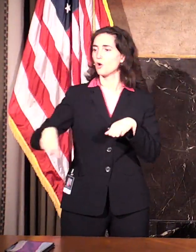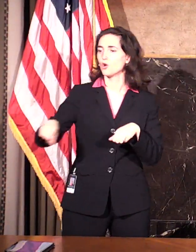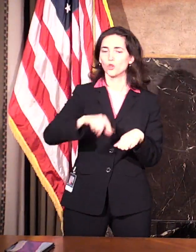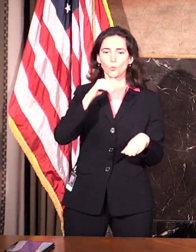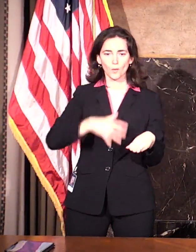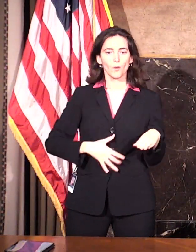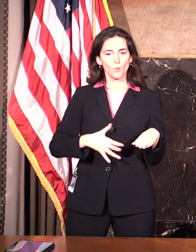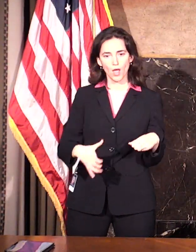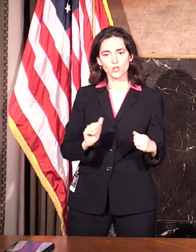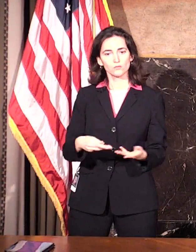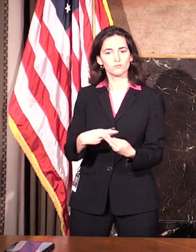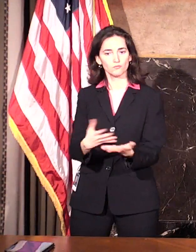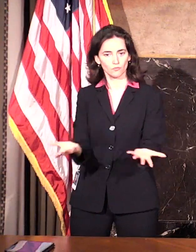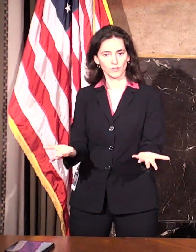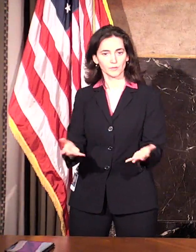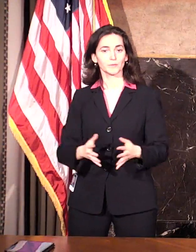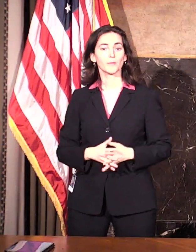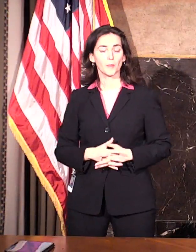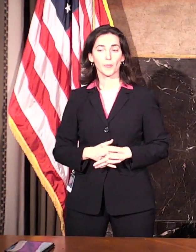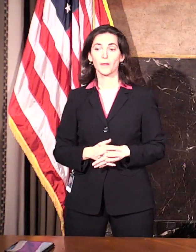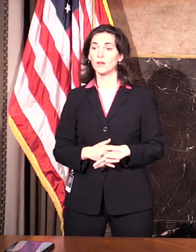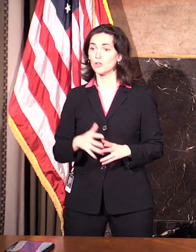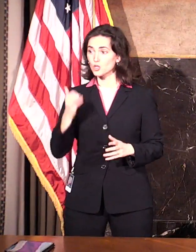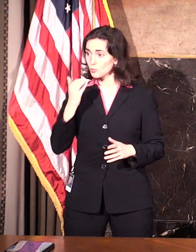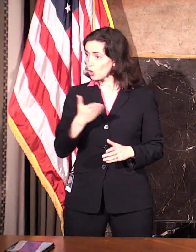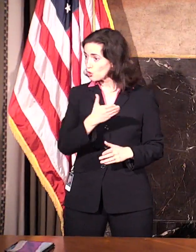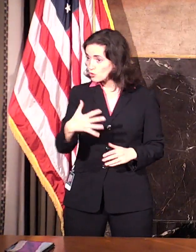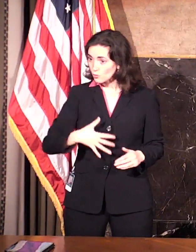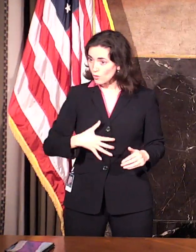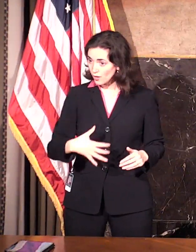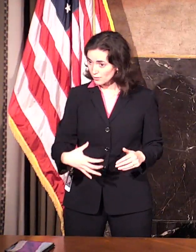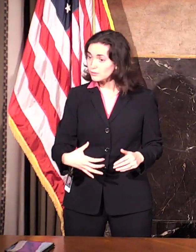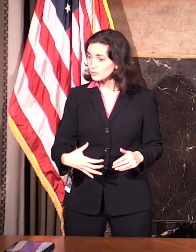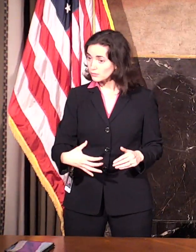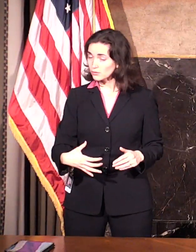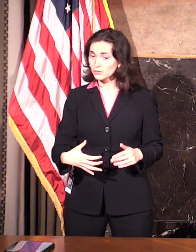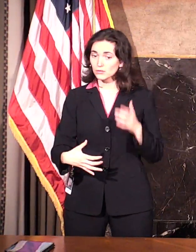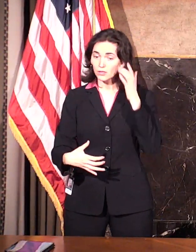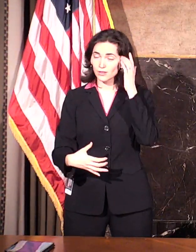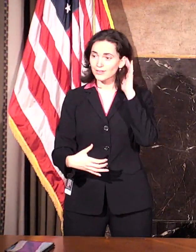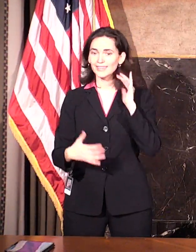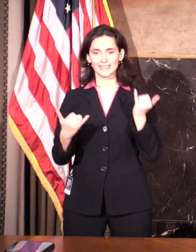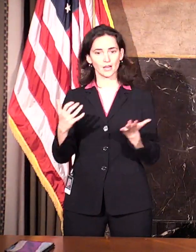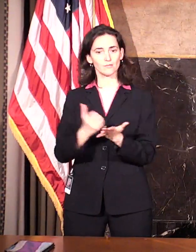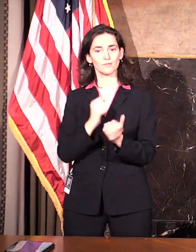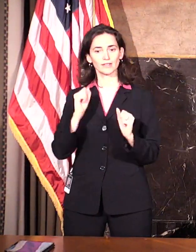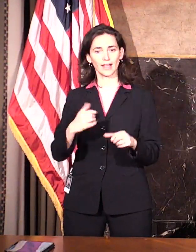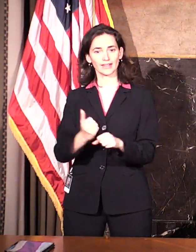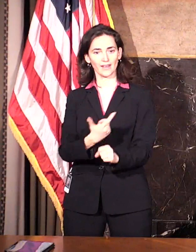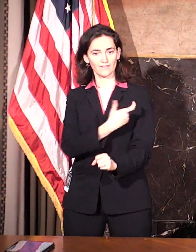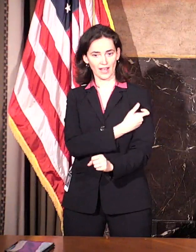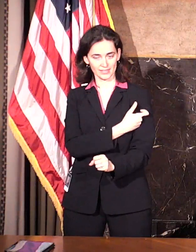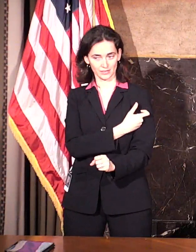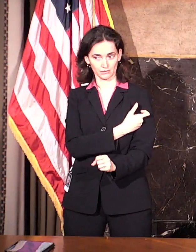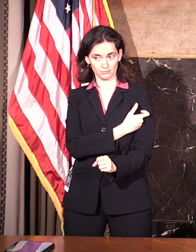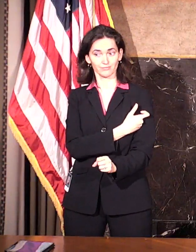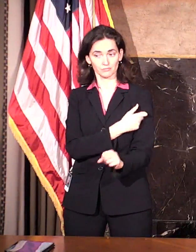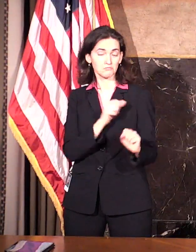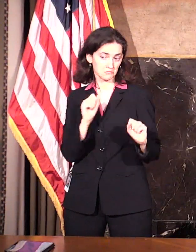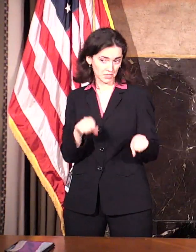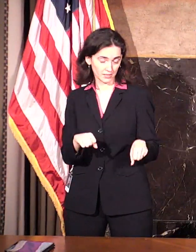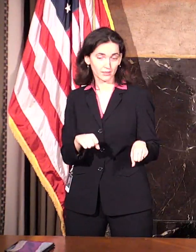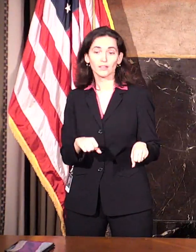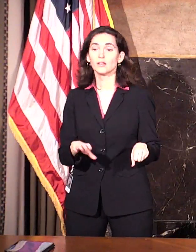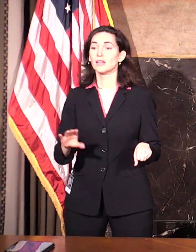women. So if you are pregnant, you have access to the vaccine now. If you have questions,